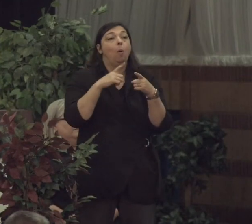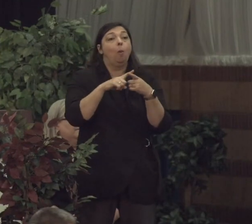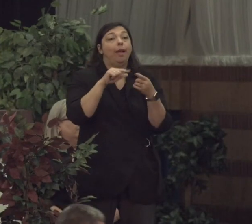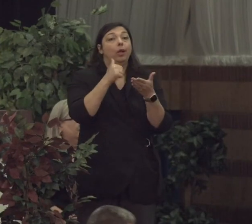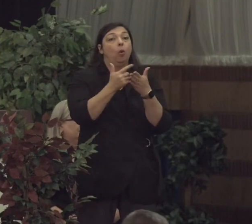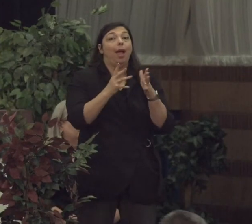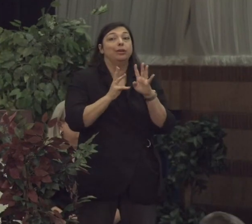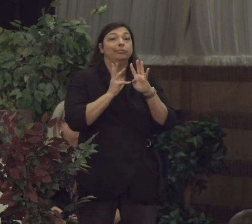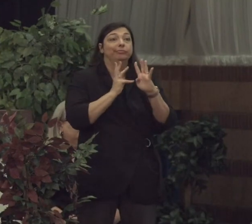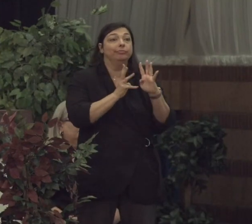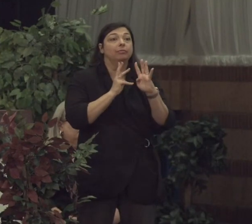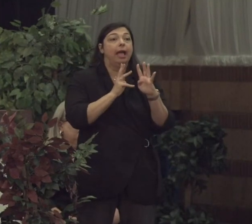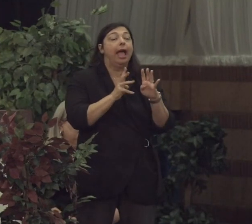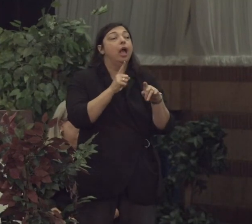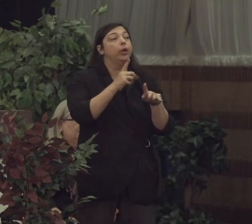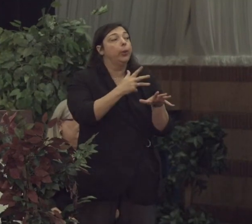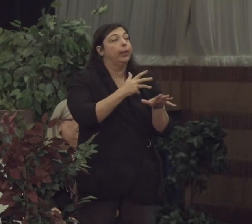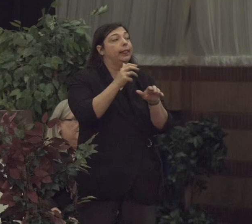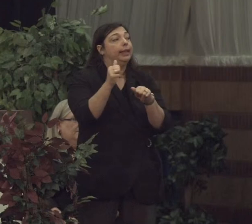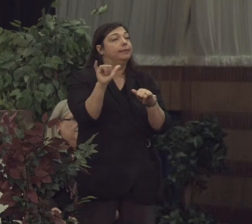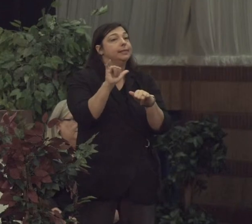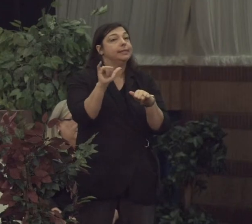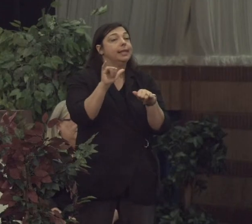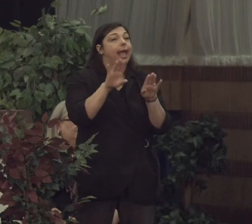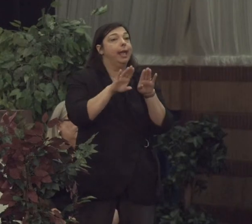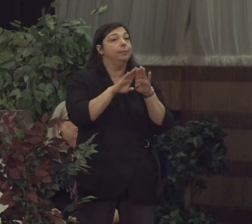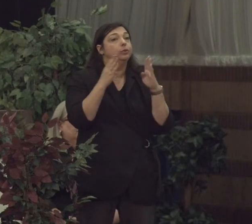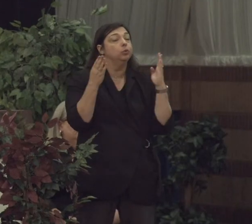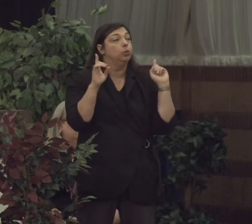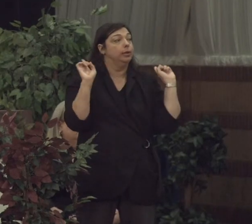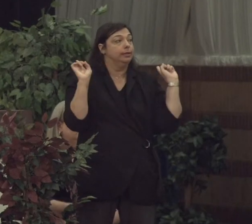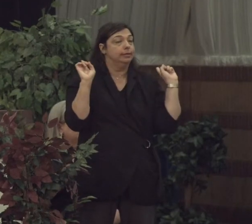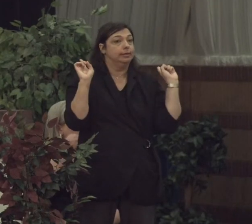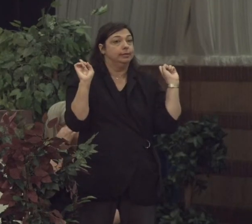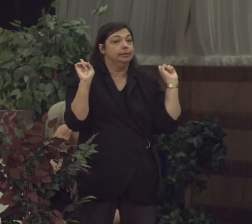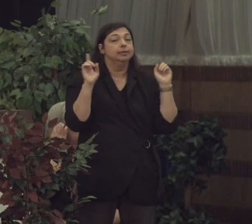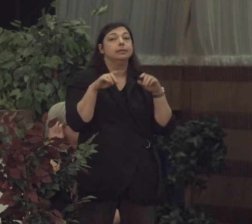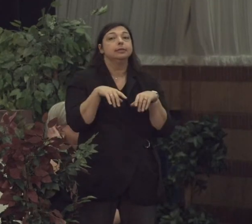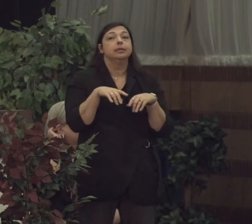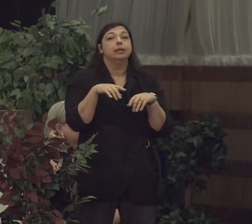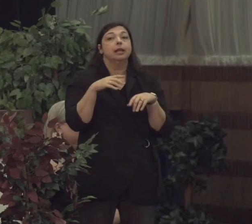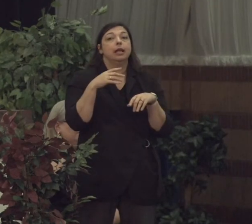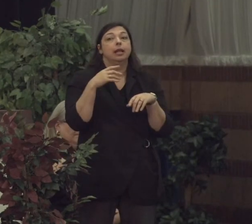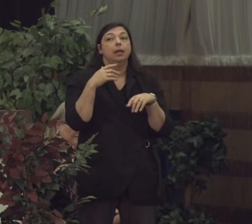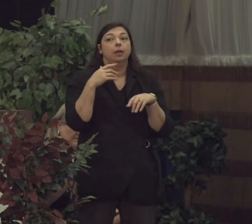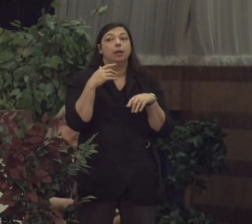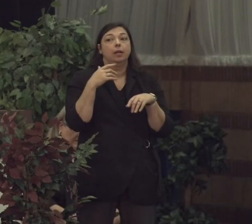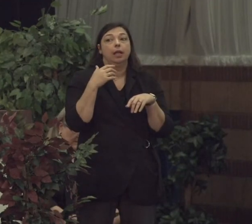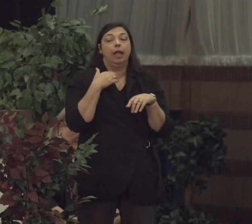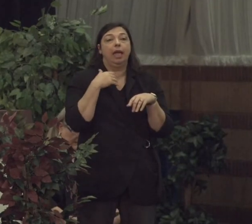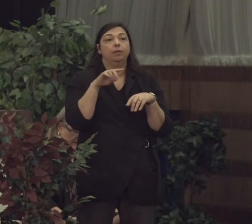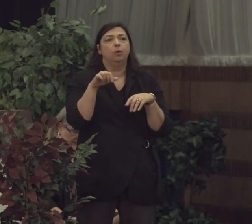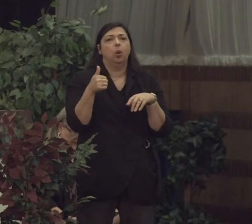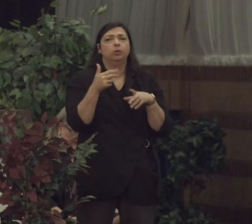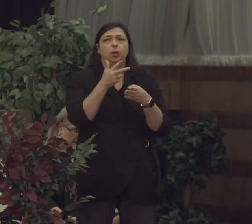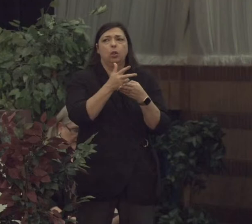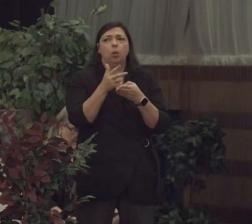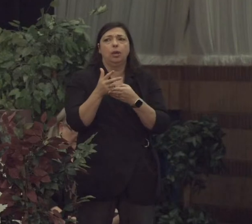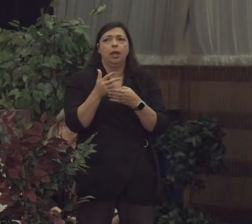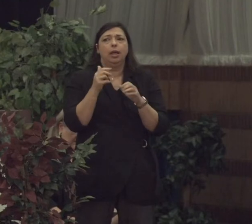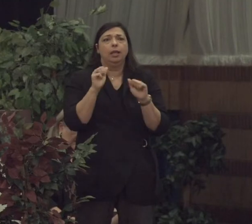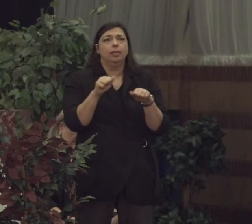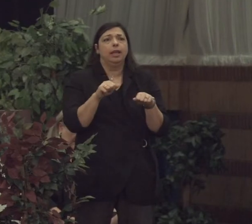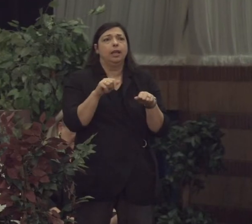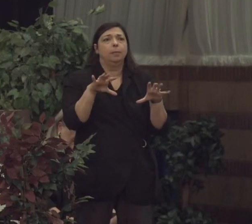leave, please exit the same doors through which you've entered. The graduates will meet you at your vehicle or at alternate location. There can be